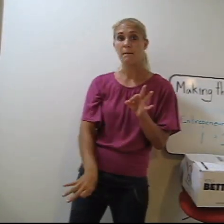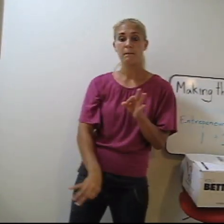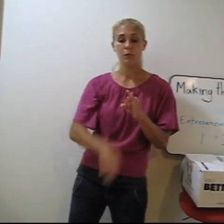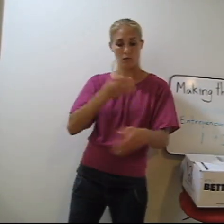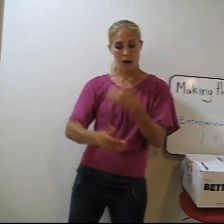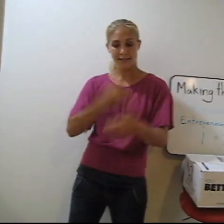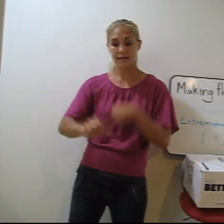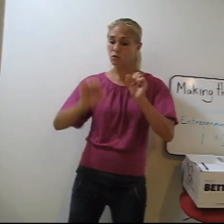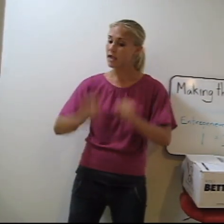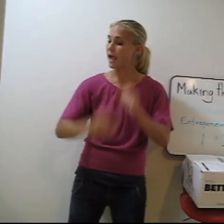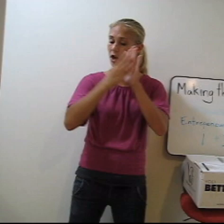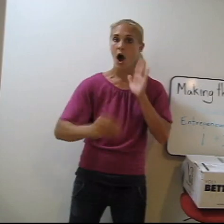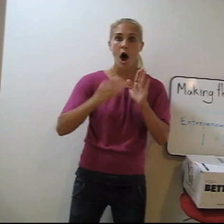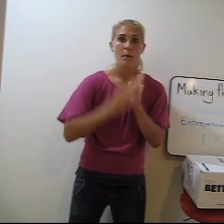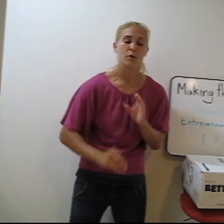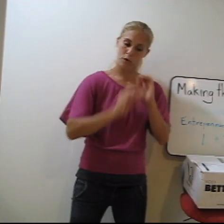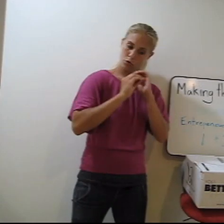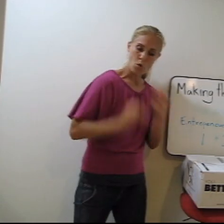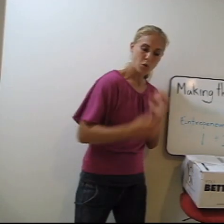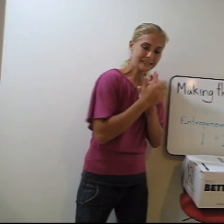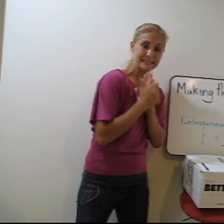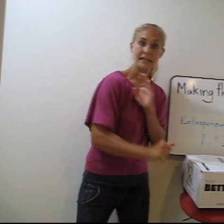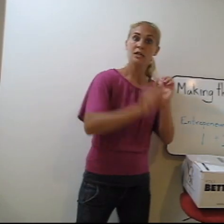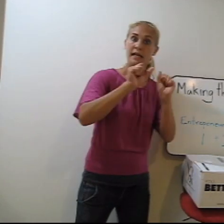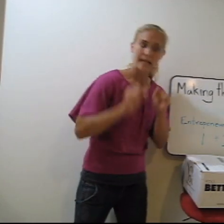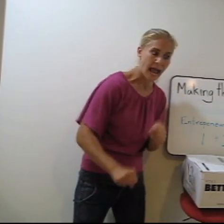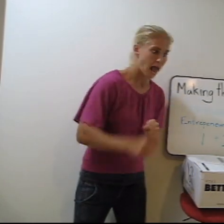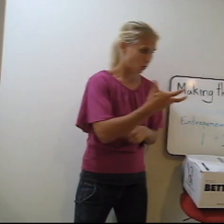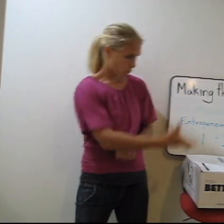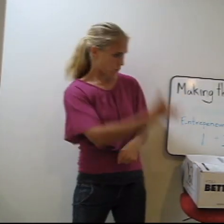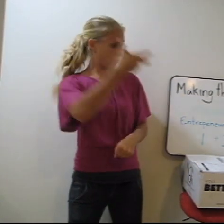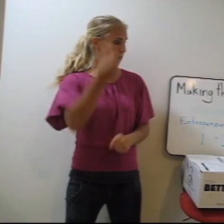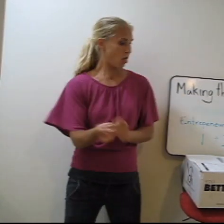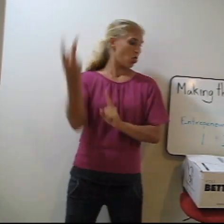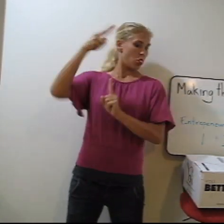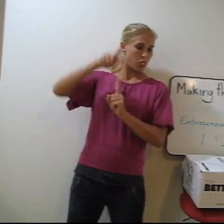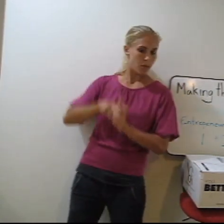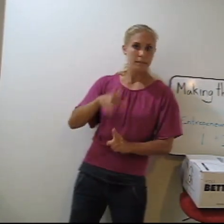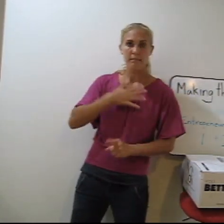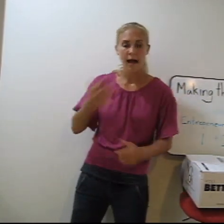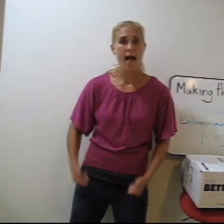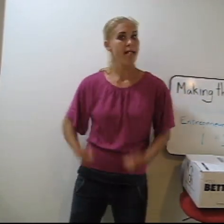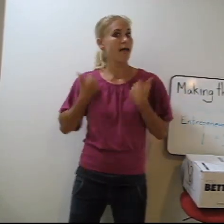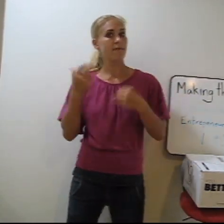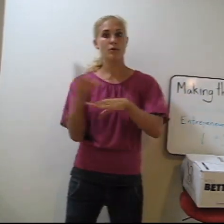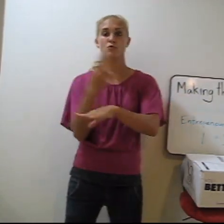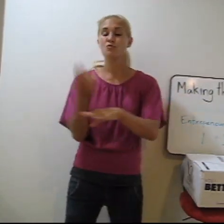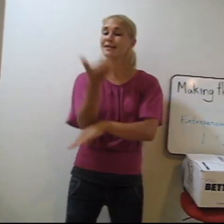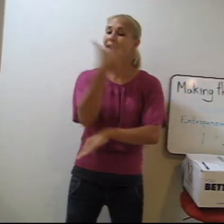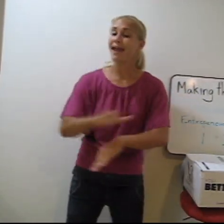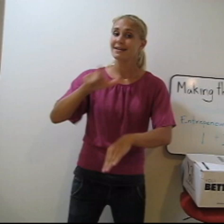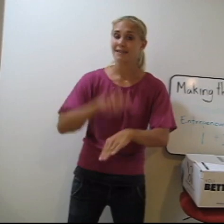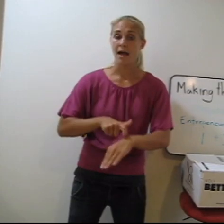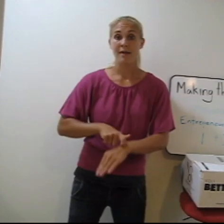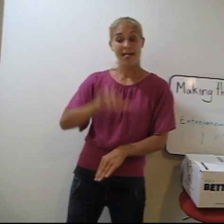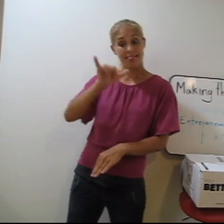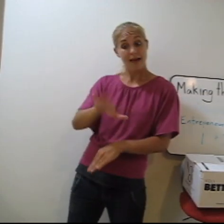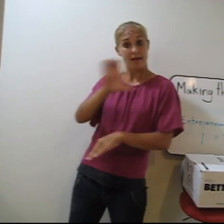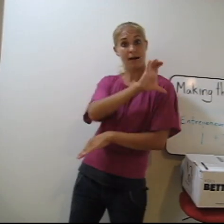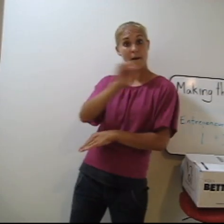anyone with little to no skills can use anywhere at any time. The company you joined has that system. Just don't